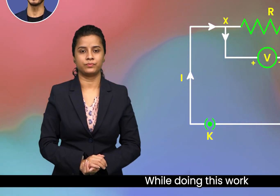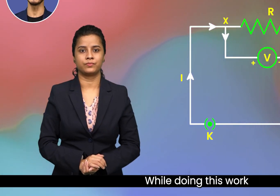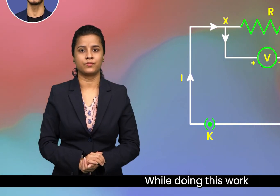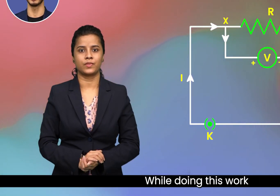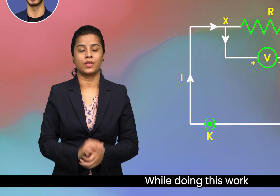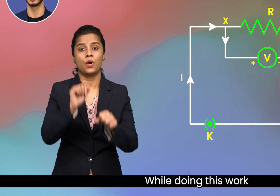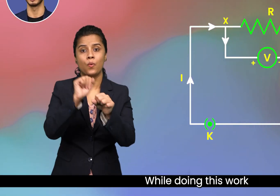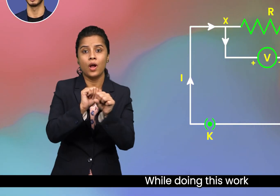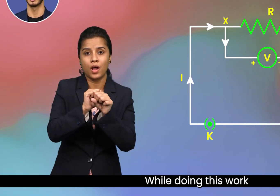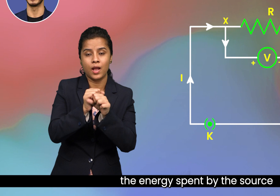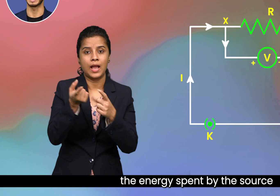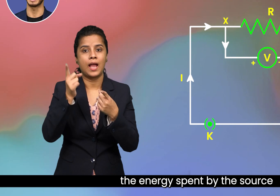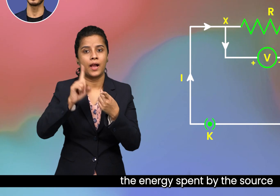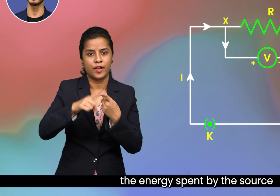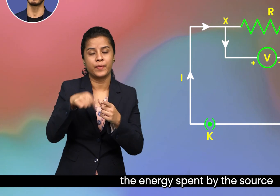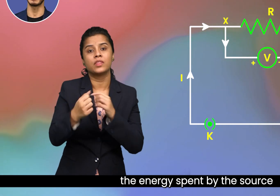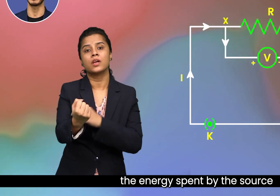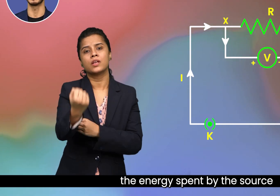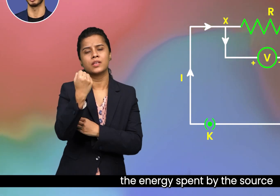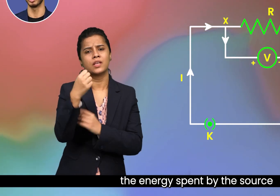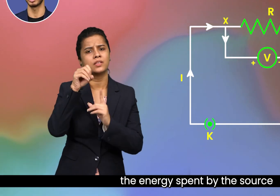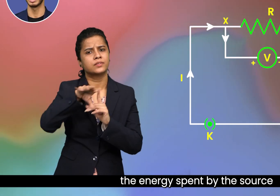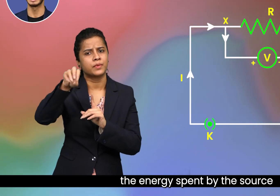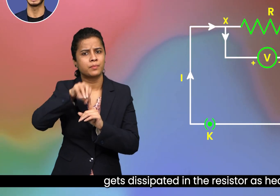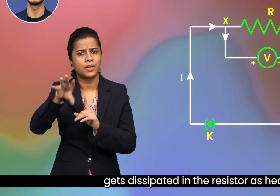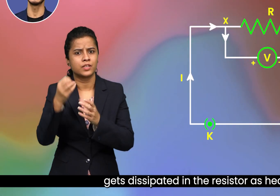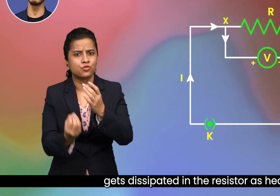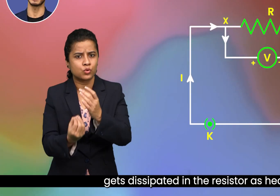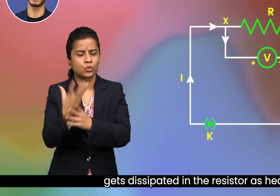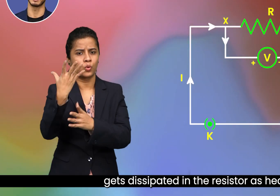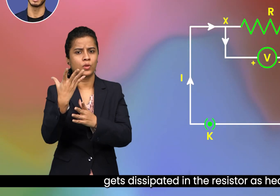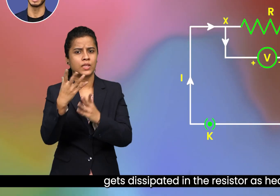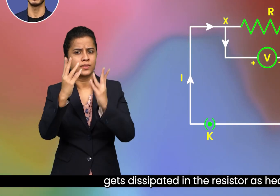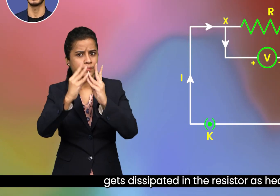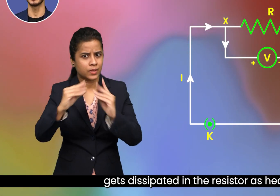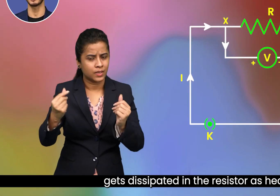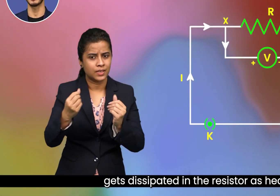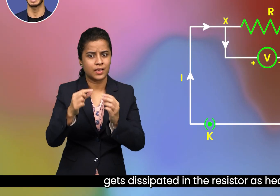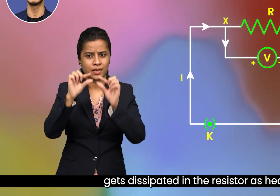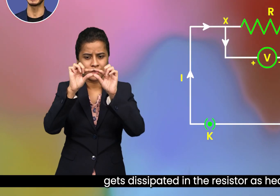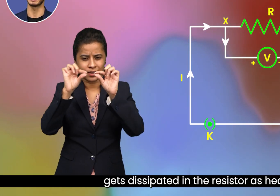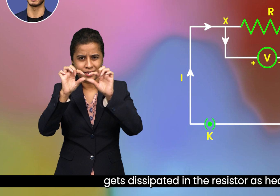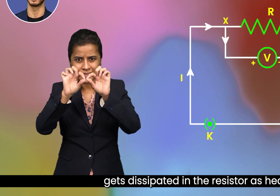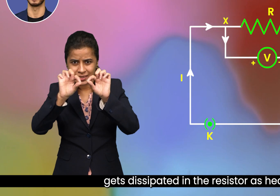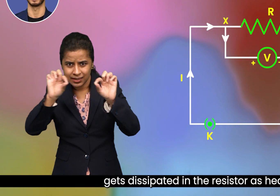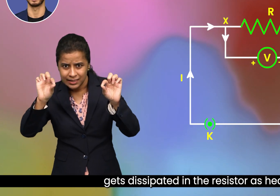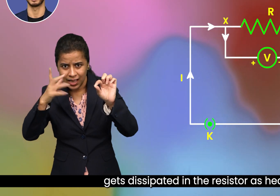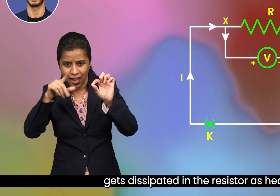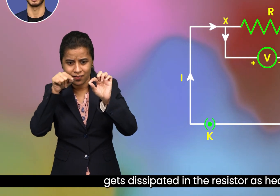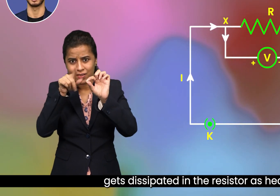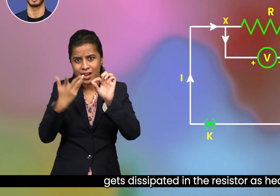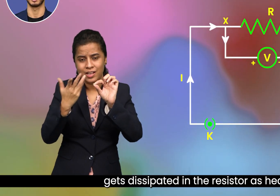While doing this work, the energy spent by the source gets dissipated in the resistor as heat.